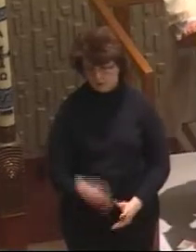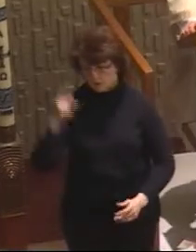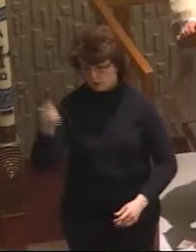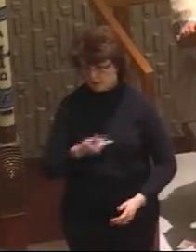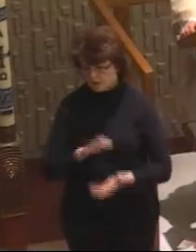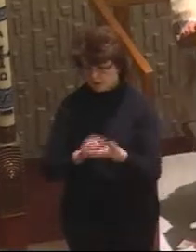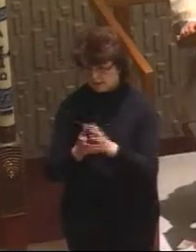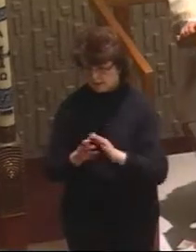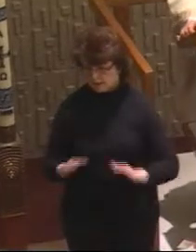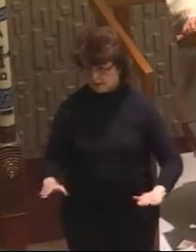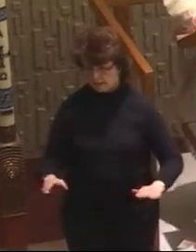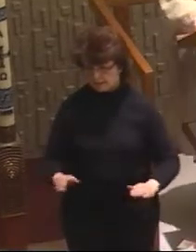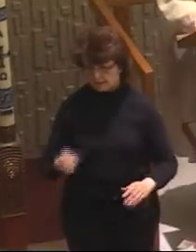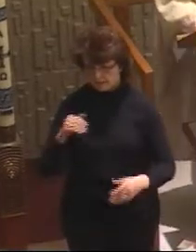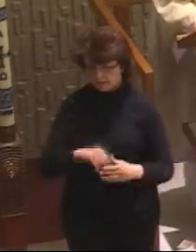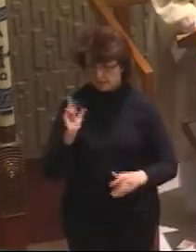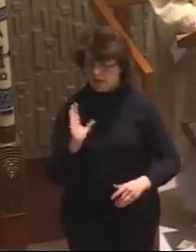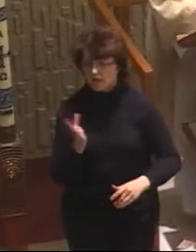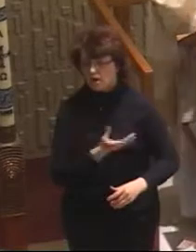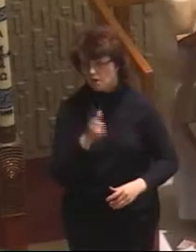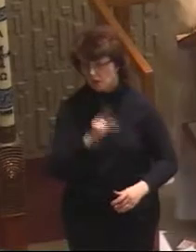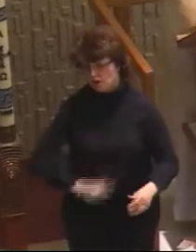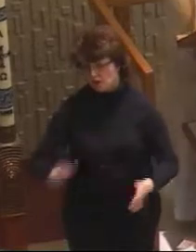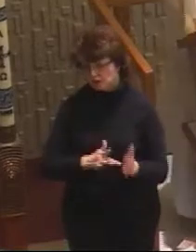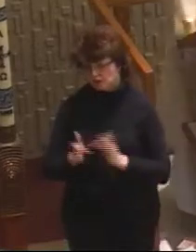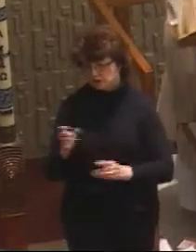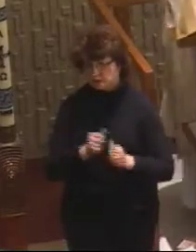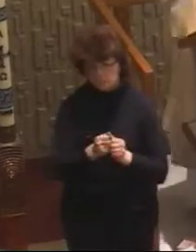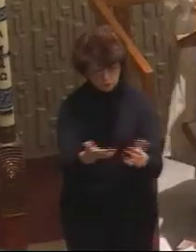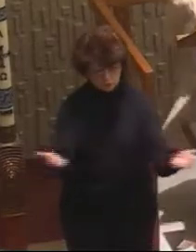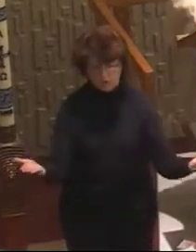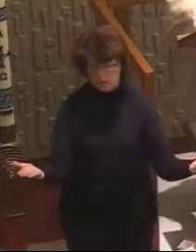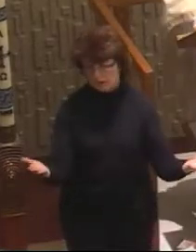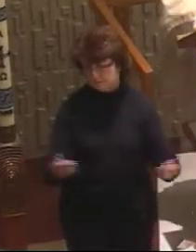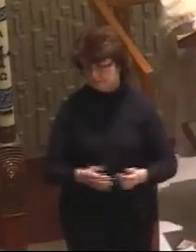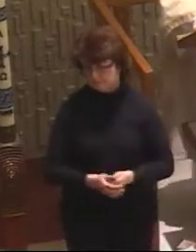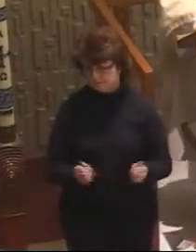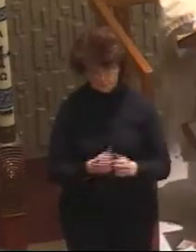Grace and peace in our Lord Jesus Christ be with you all.